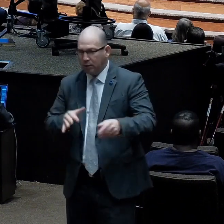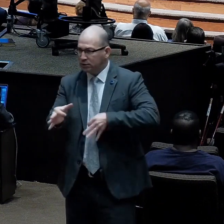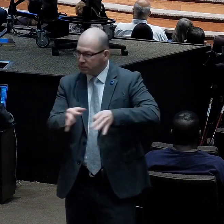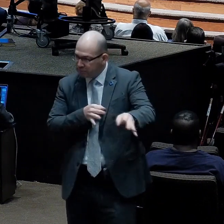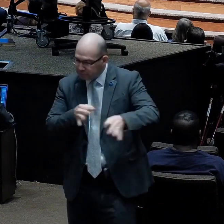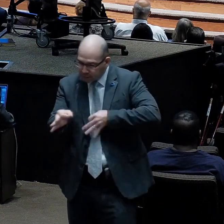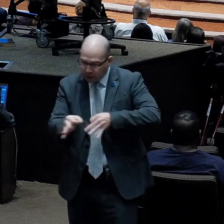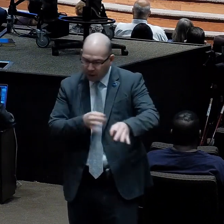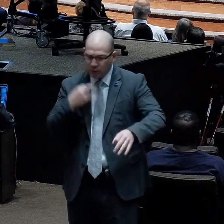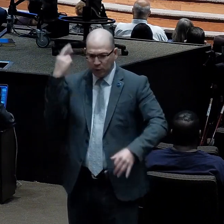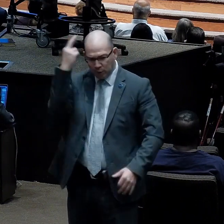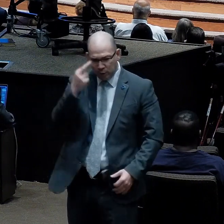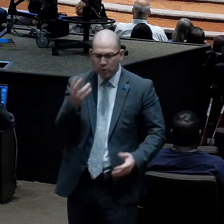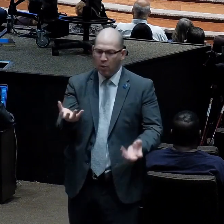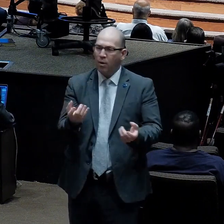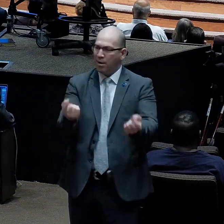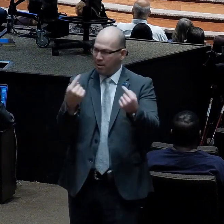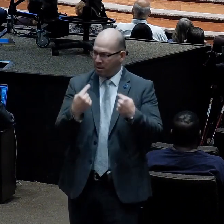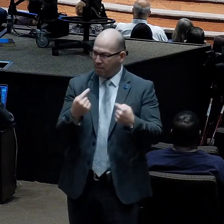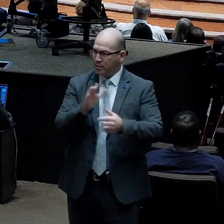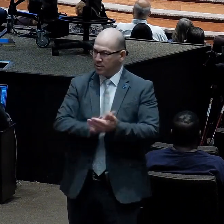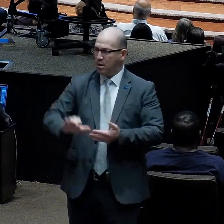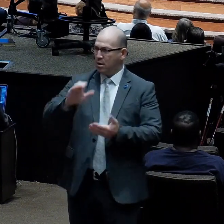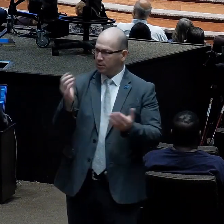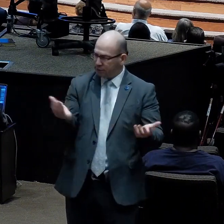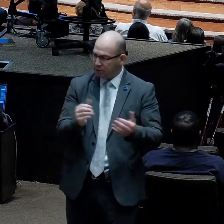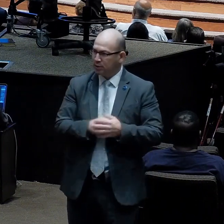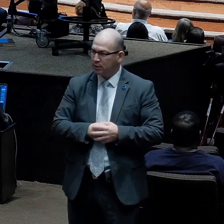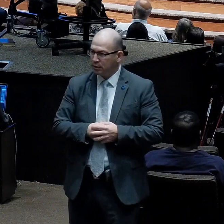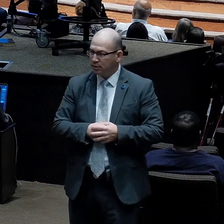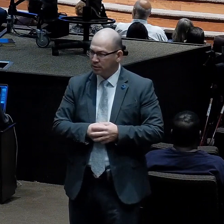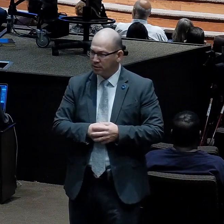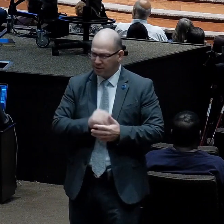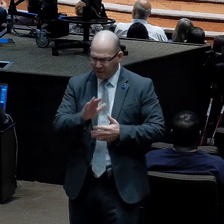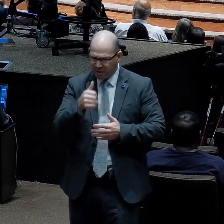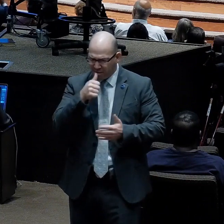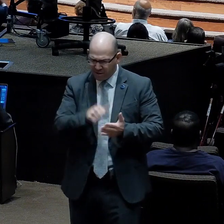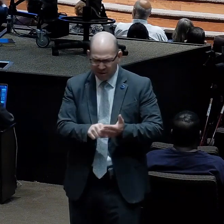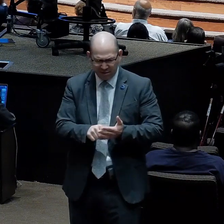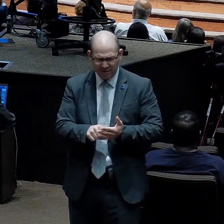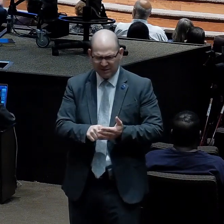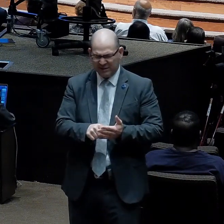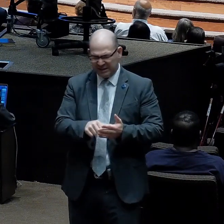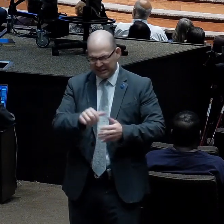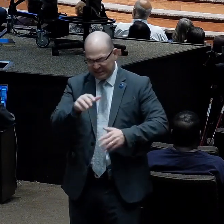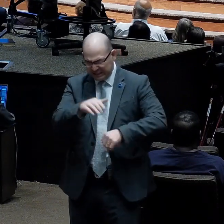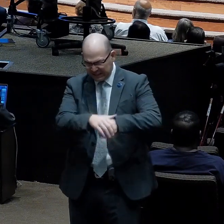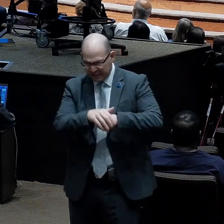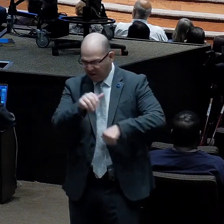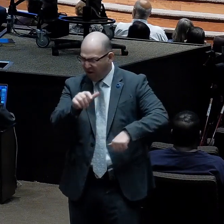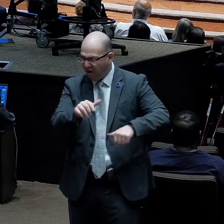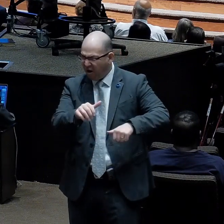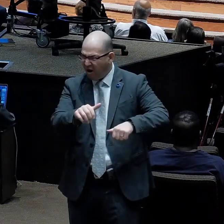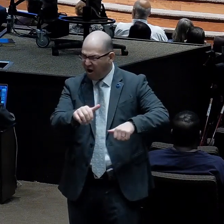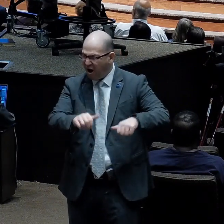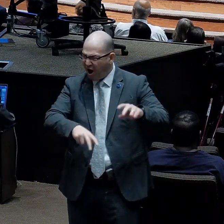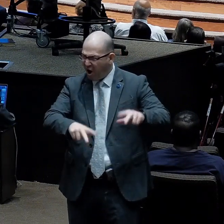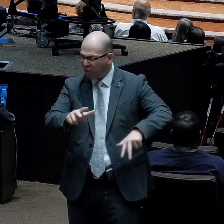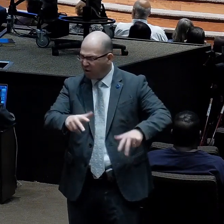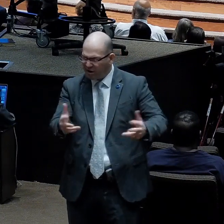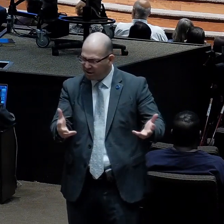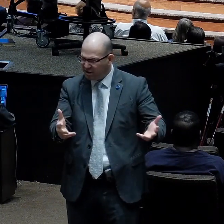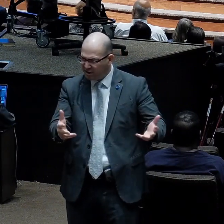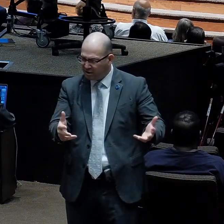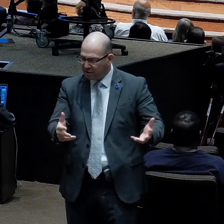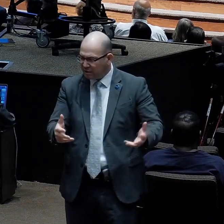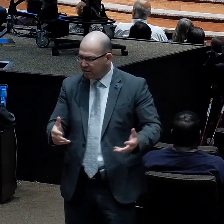of why and kind of their letter in broken English, why. And I forget if it was Dr. Rasmussen or who it was, and they presented it. I said, well,